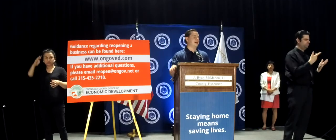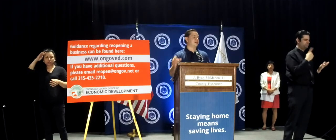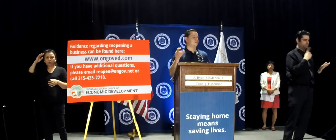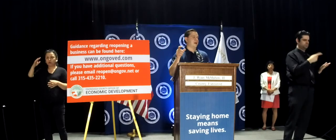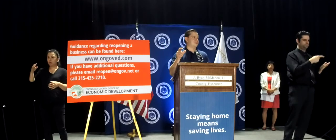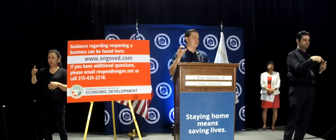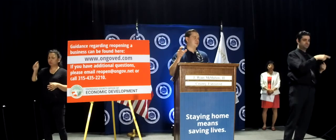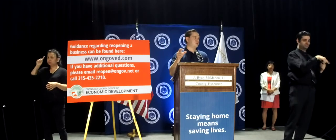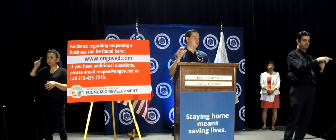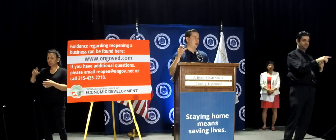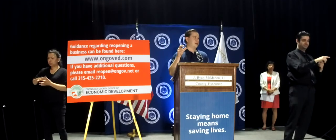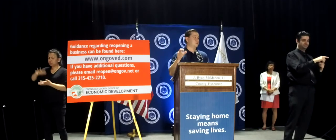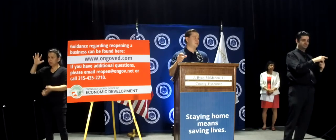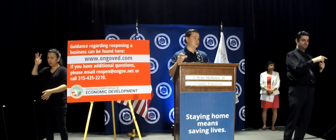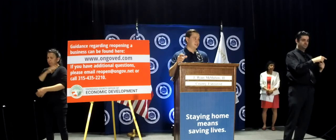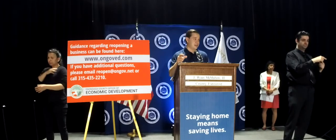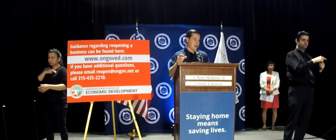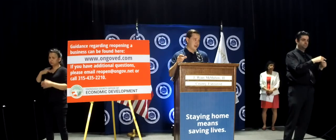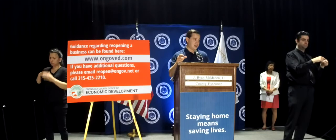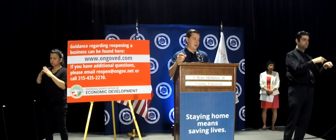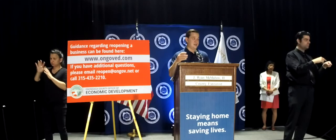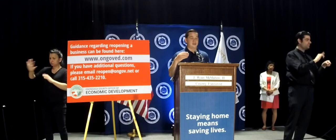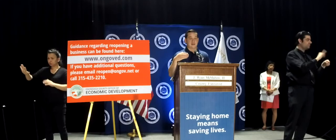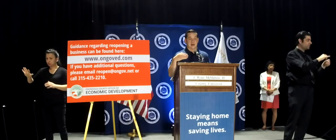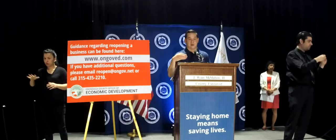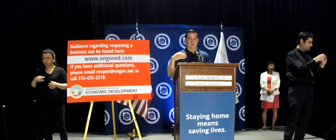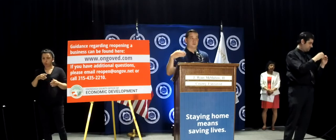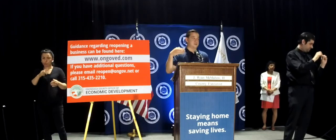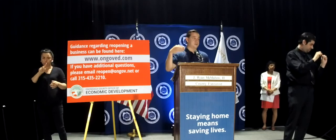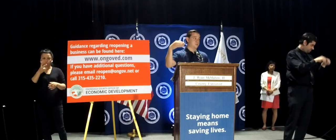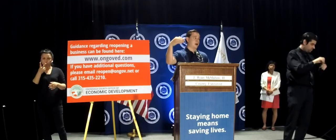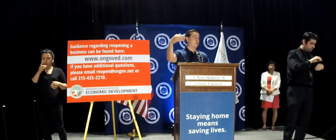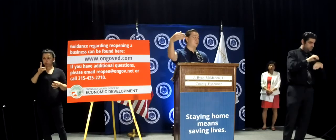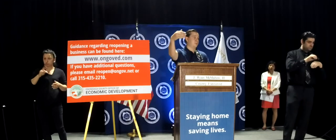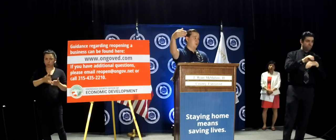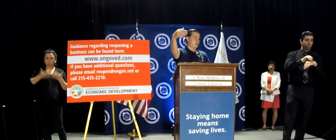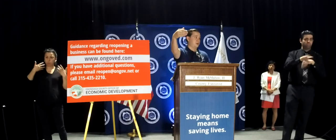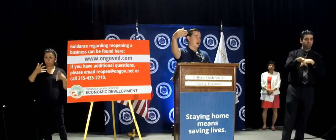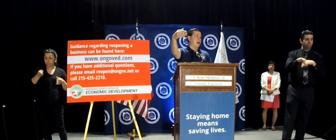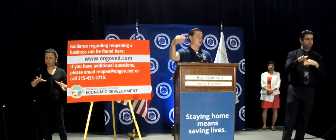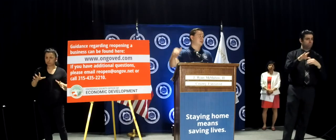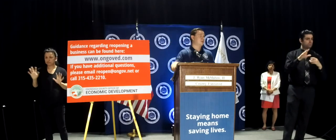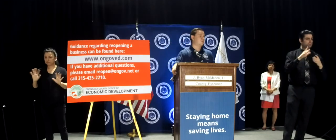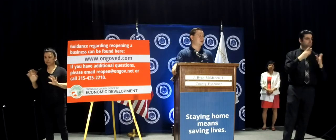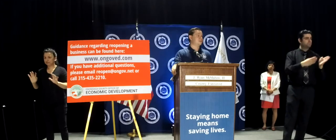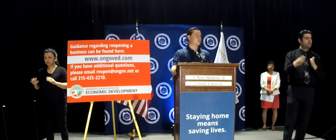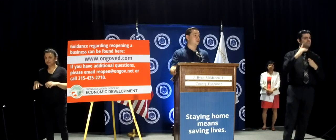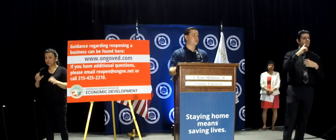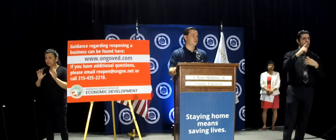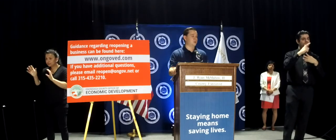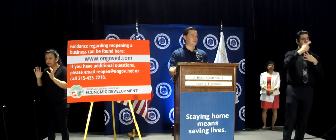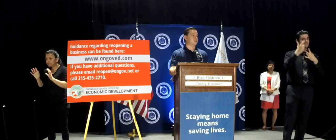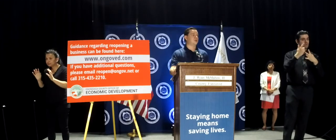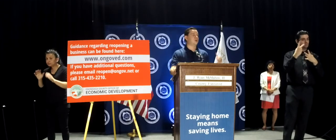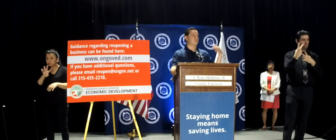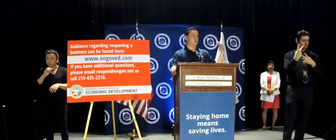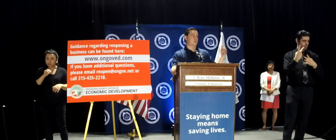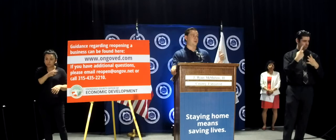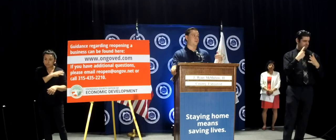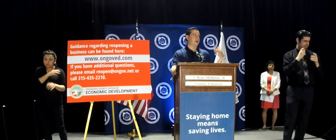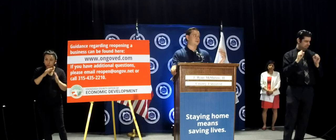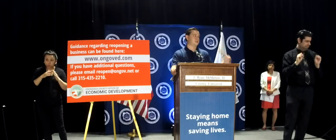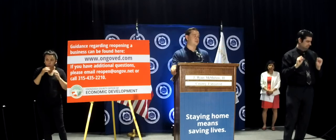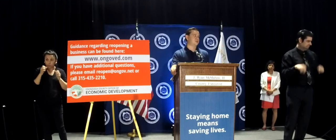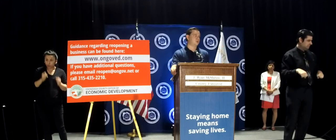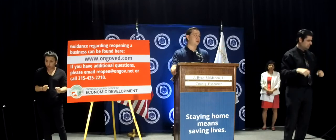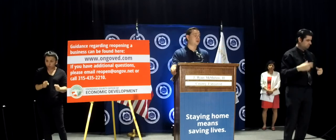It's not a capacity issue for our hospitals today. Now, if this is a problem going on weeks and weeks and weeks, it could become